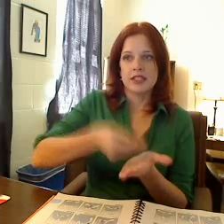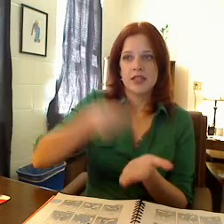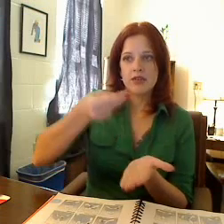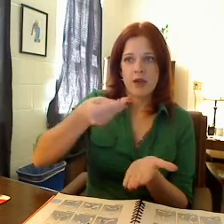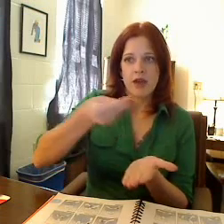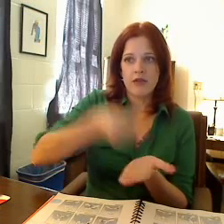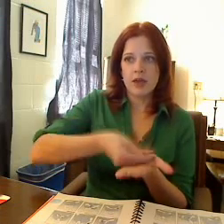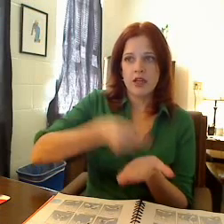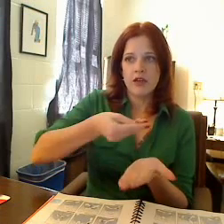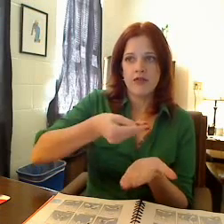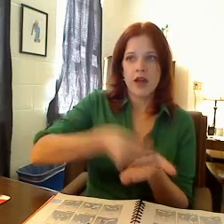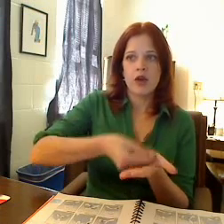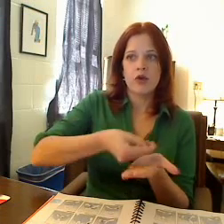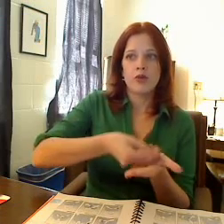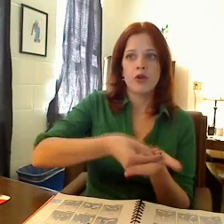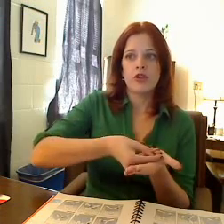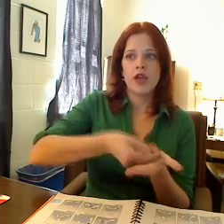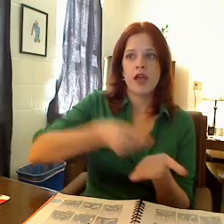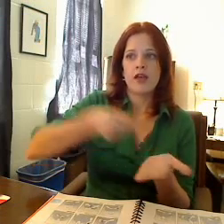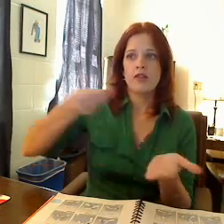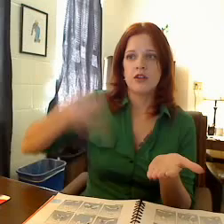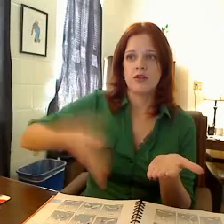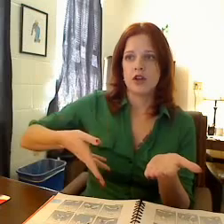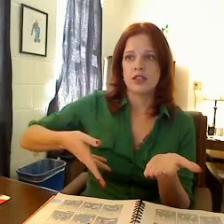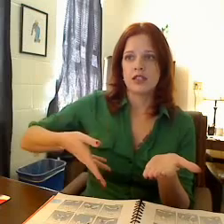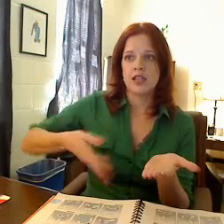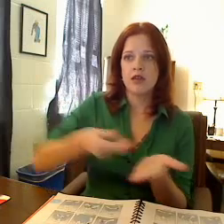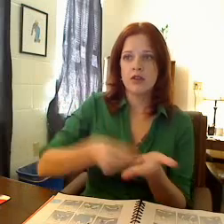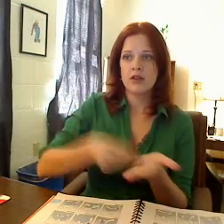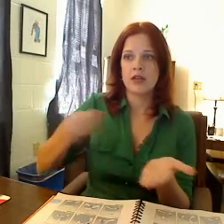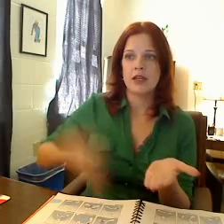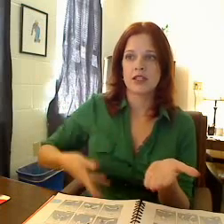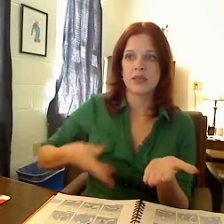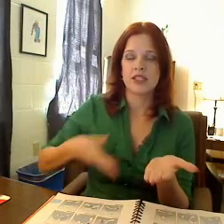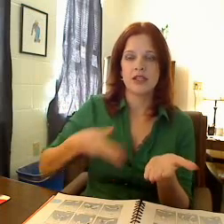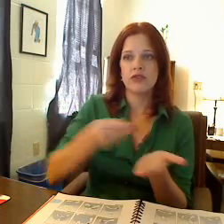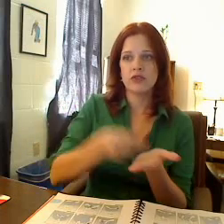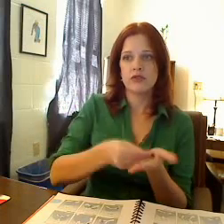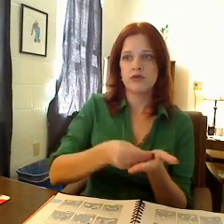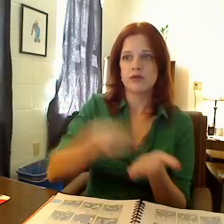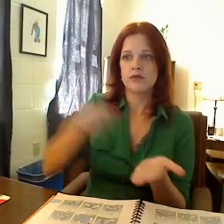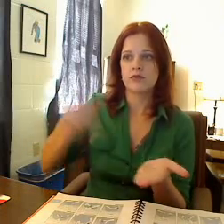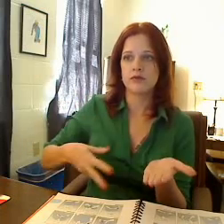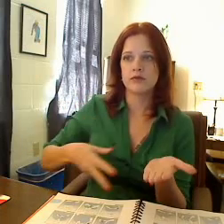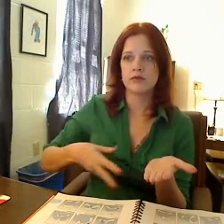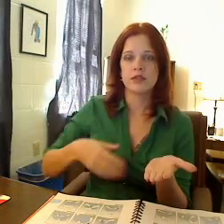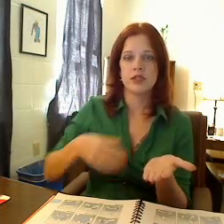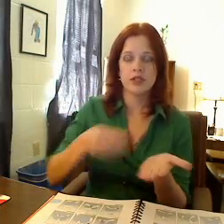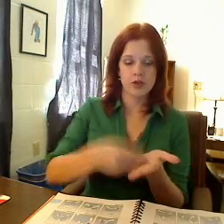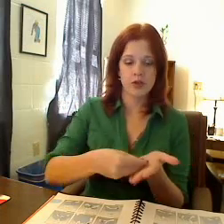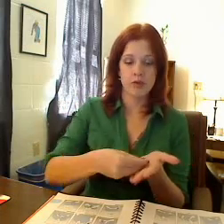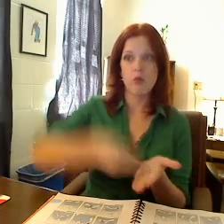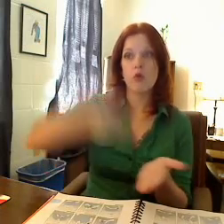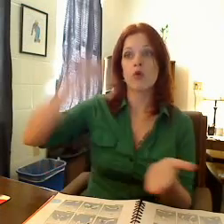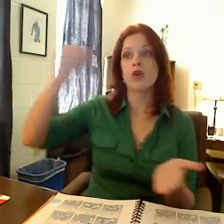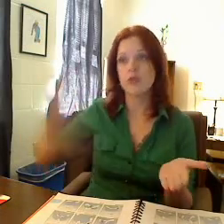Expensive, if you have your money, your flat O, and you put it in your hand and then you toss it down, expensive. So the more you